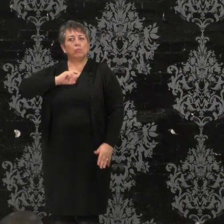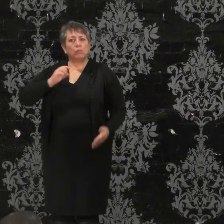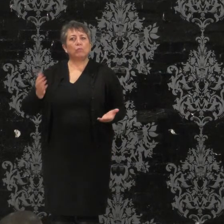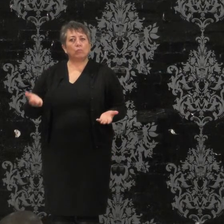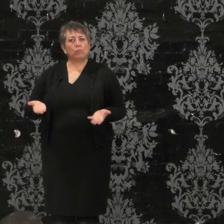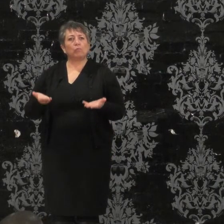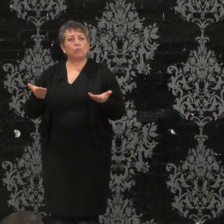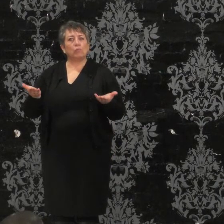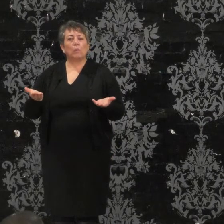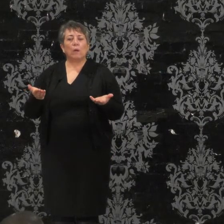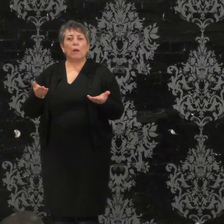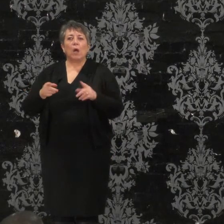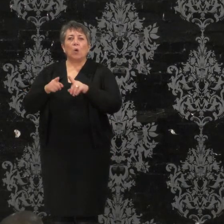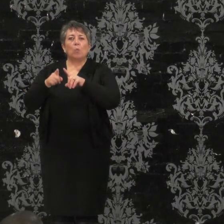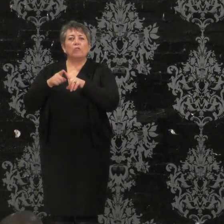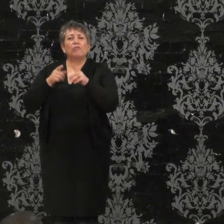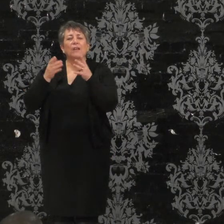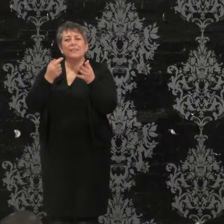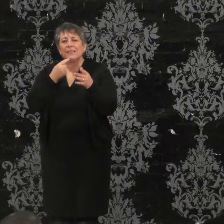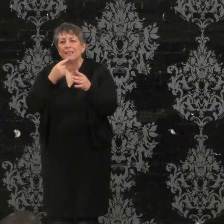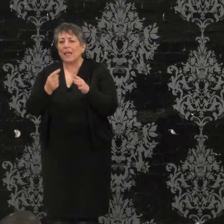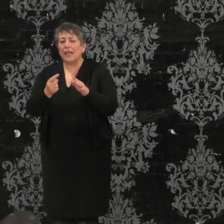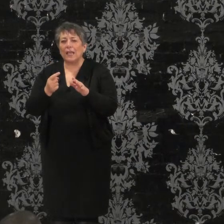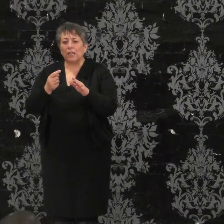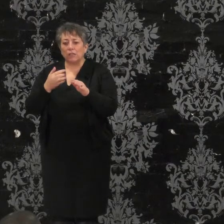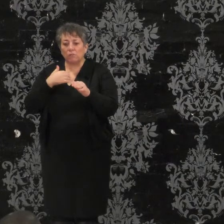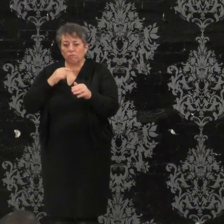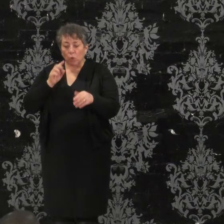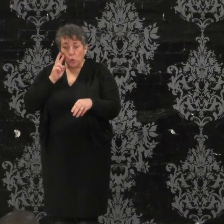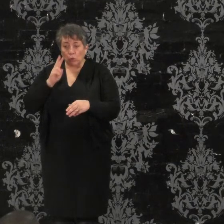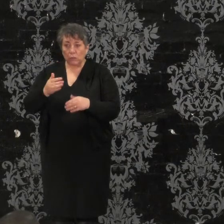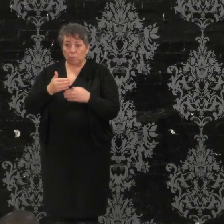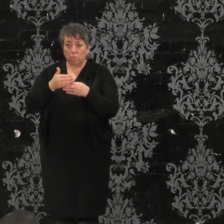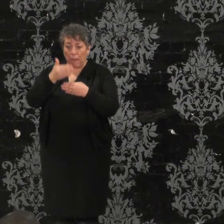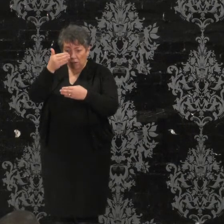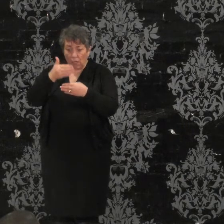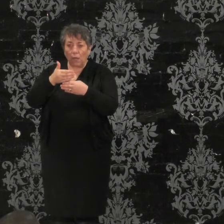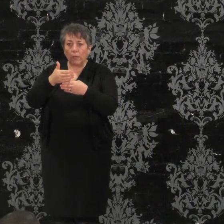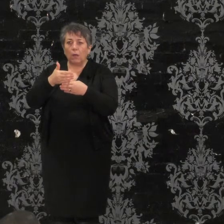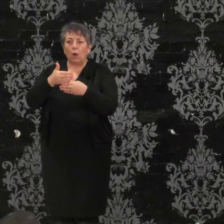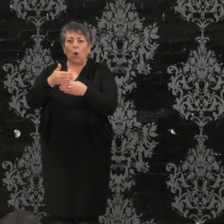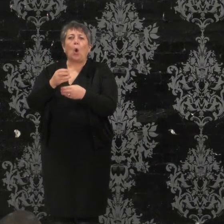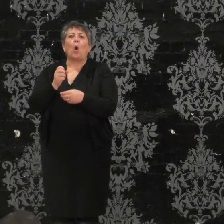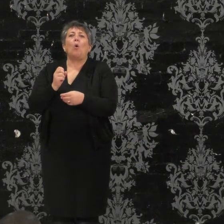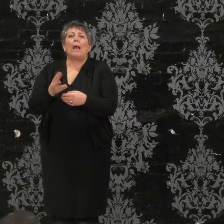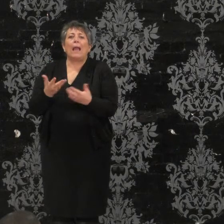to overcome any barriers that they may be having and